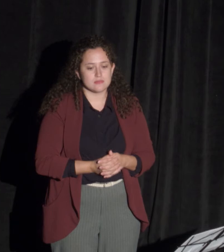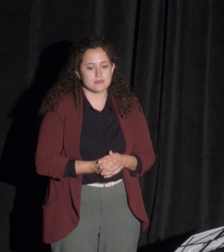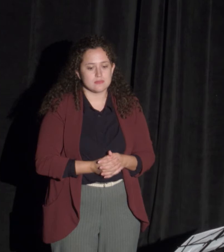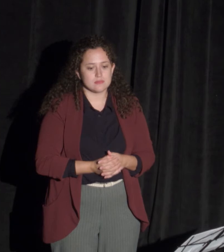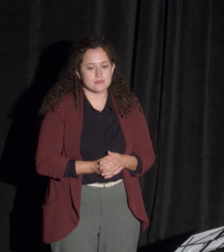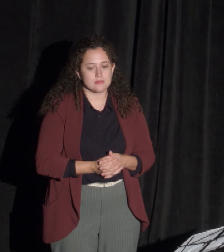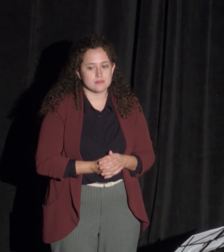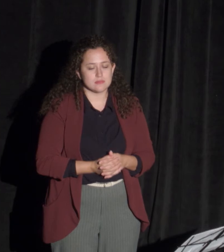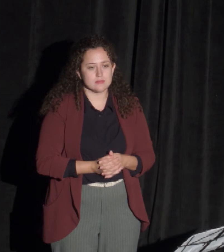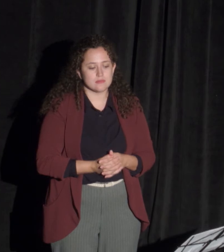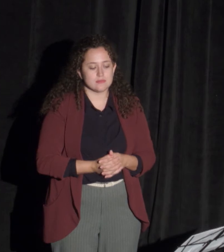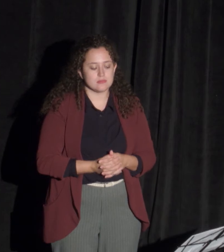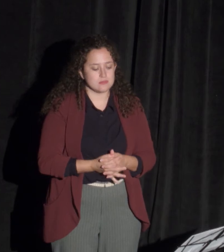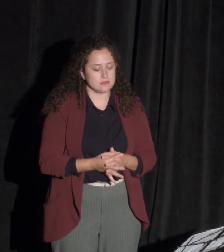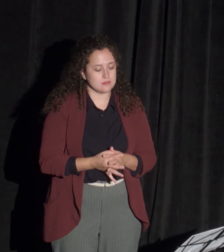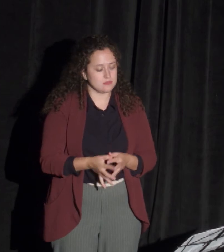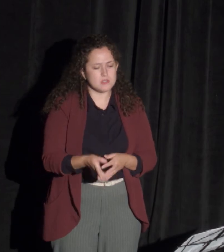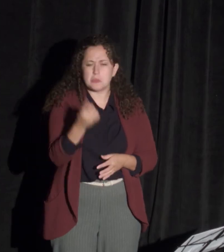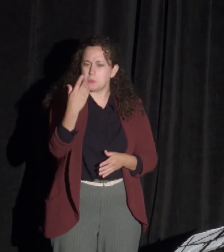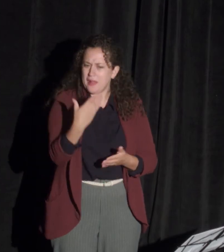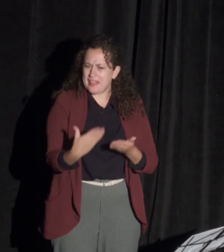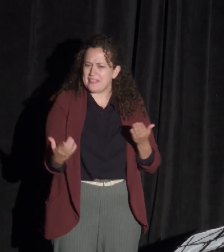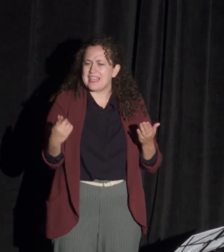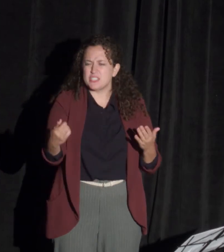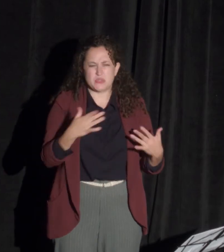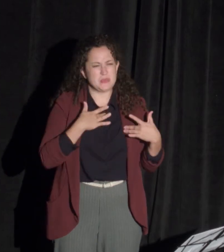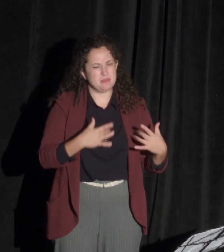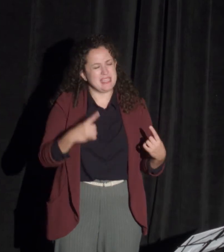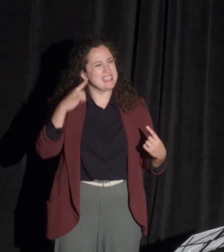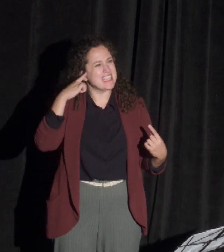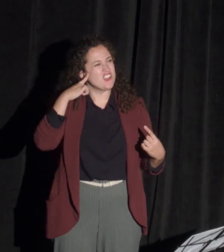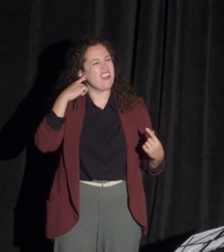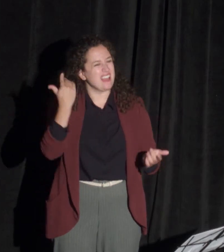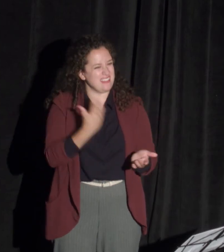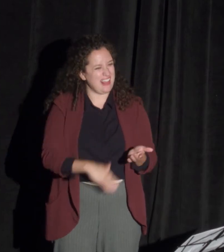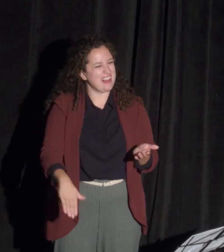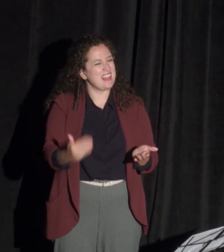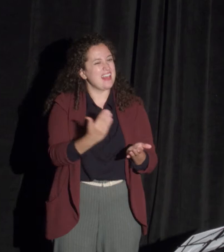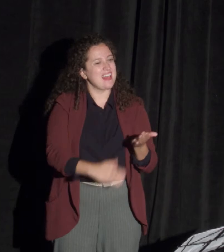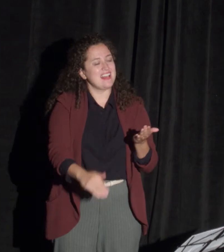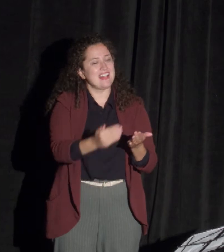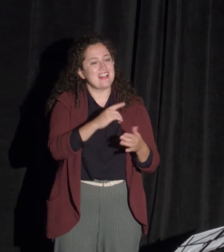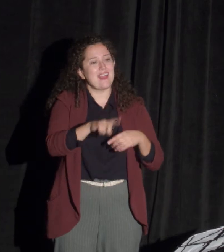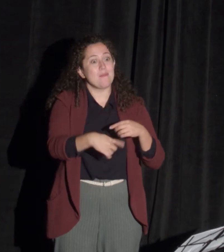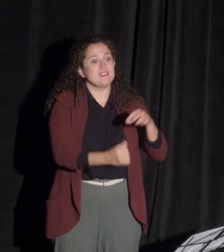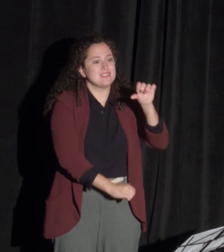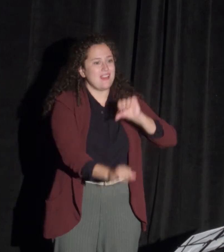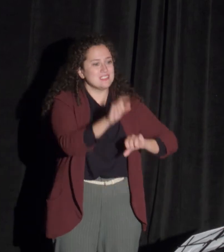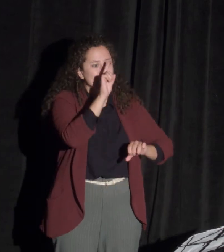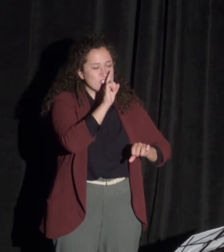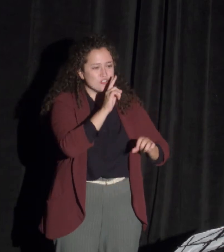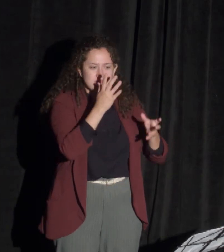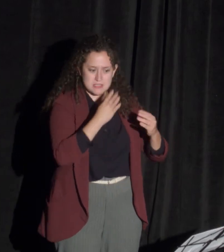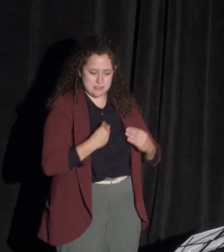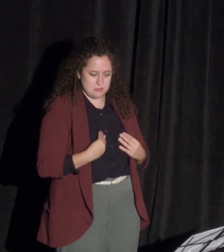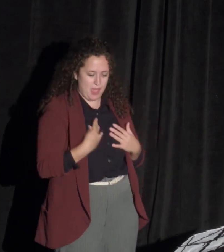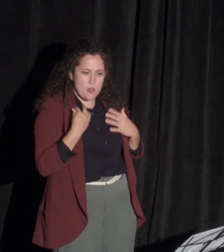One of the things that you always hear about science fiction is that it has inspired so many great discoveries and